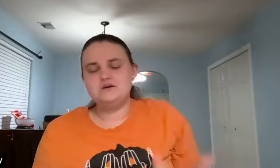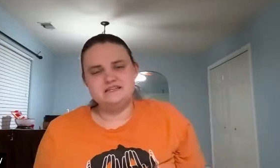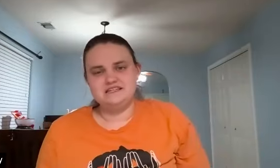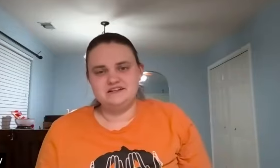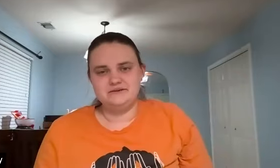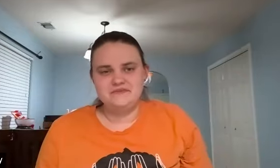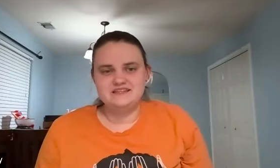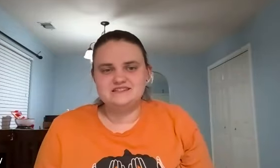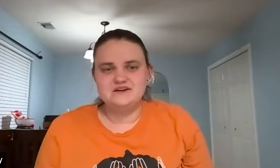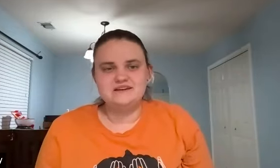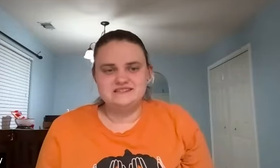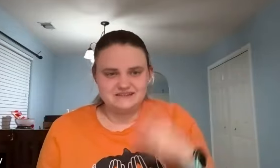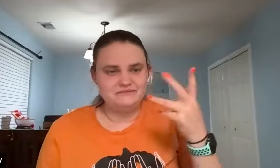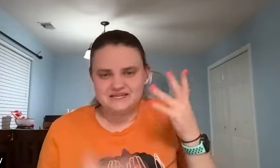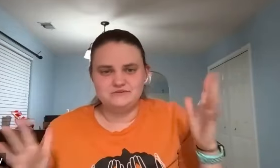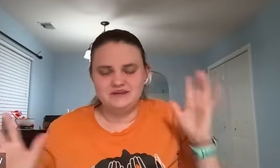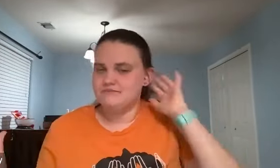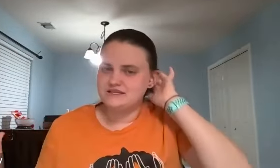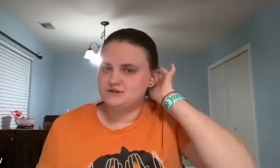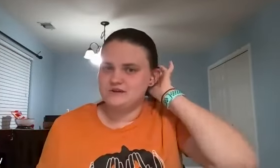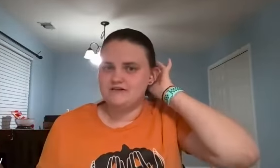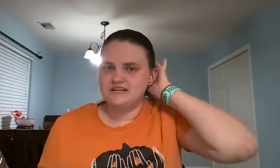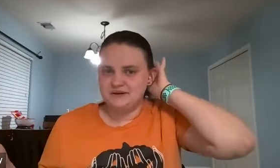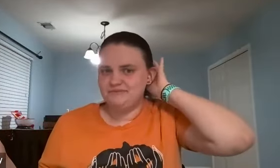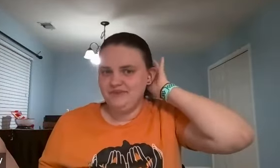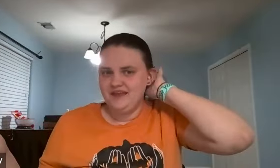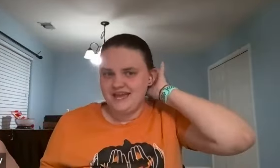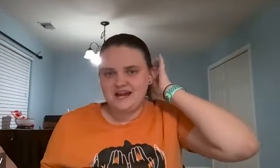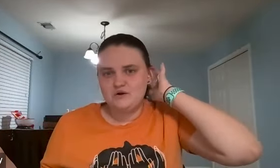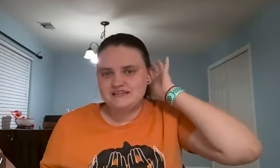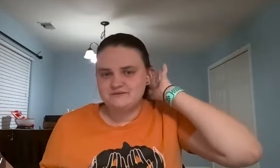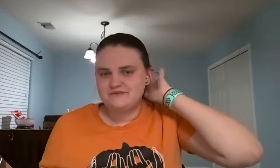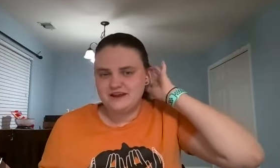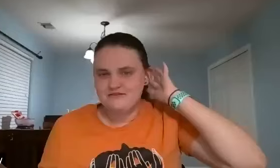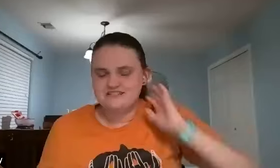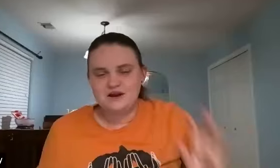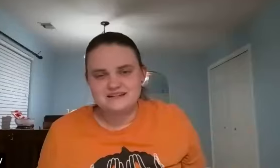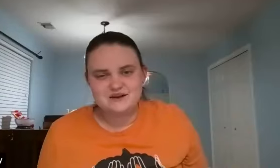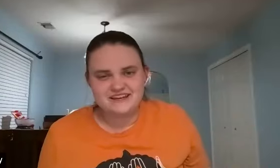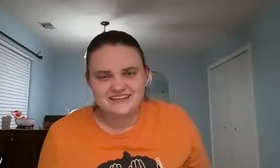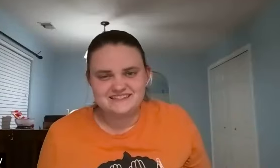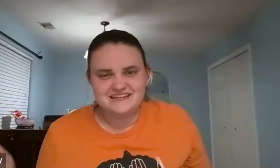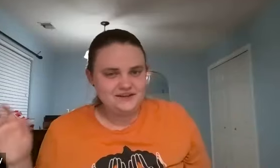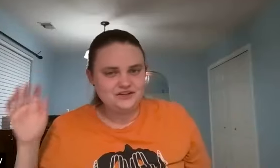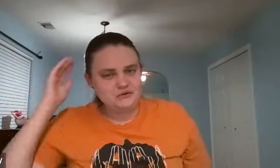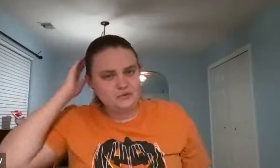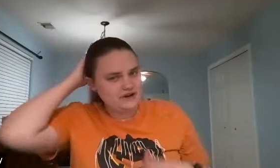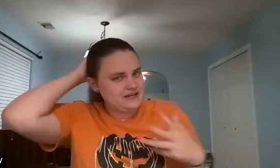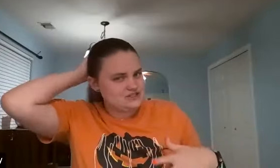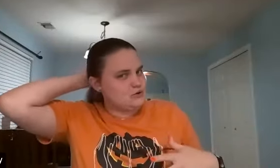easy to do. It's so easy to mess with me. It messes with me all the time. And I always have to be very careful because I don't want to tell my kids, you know, we're reading a story